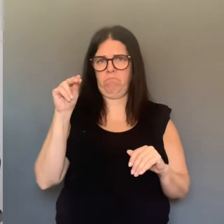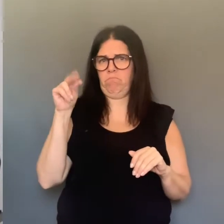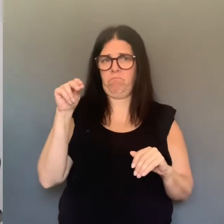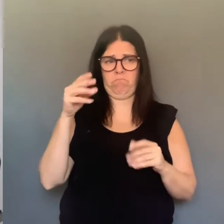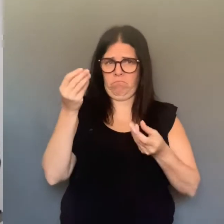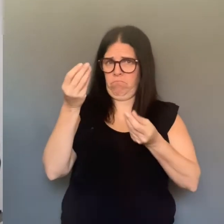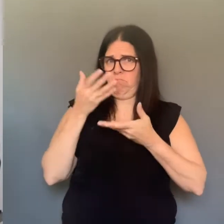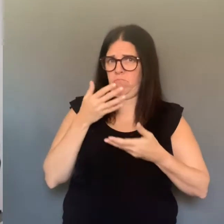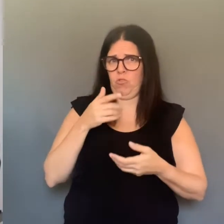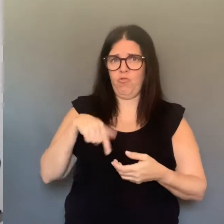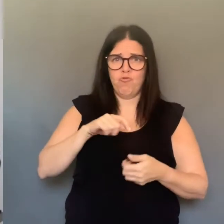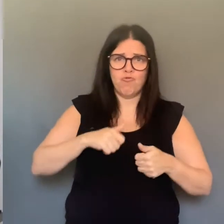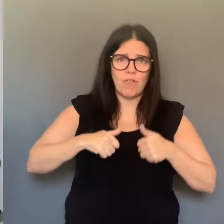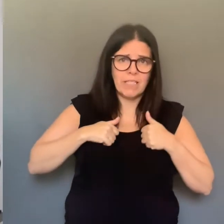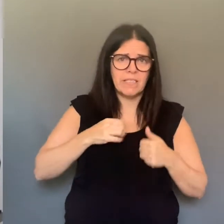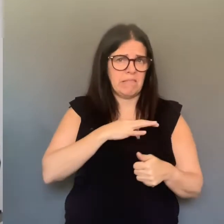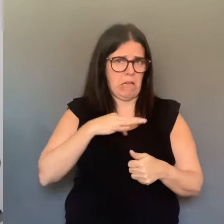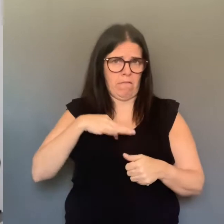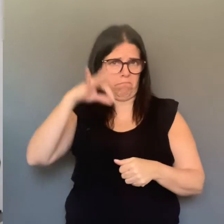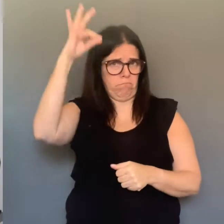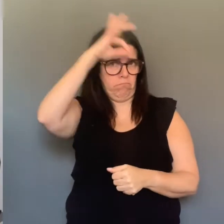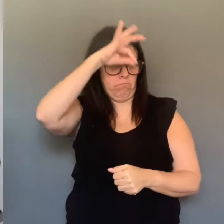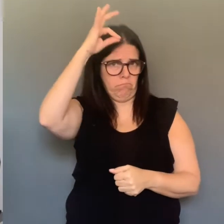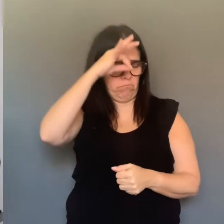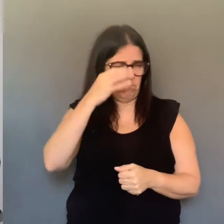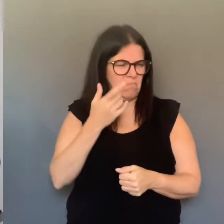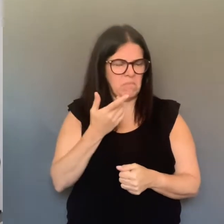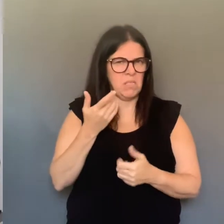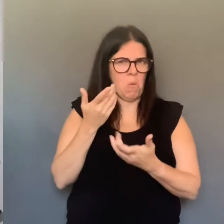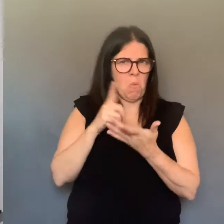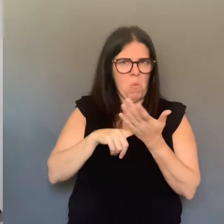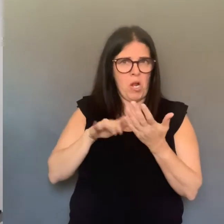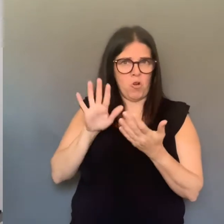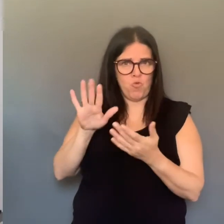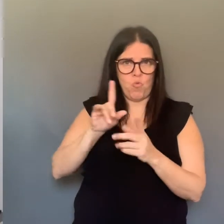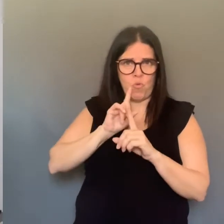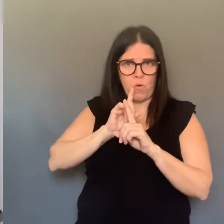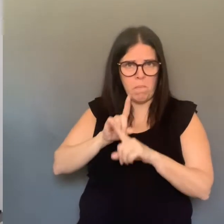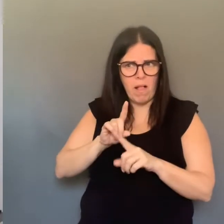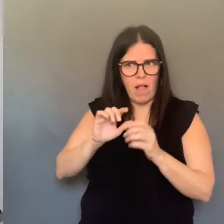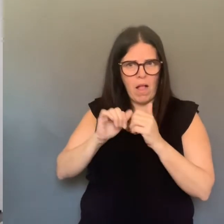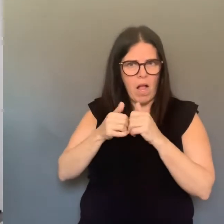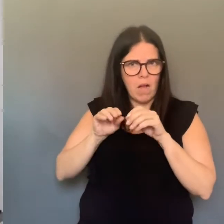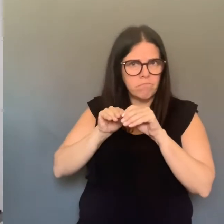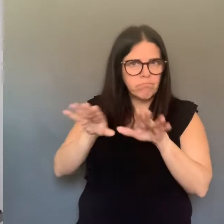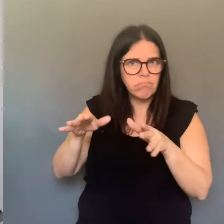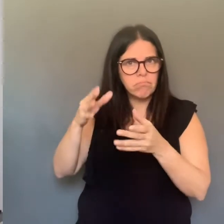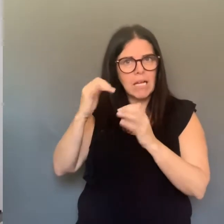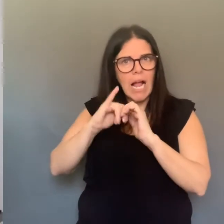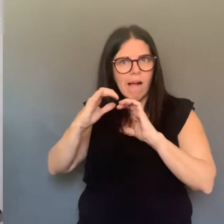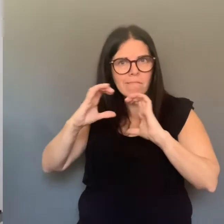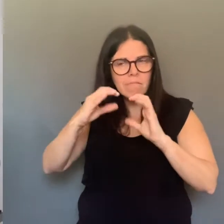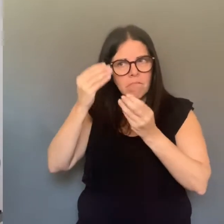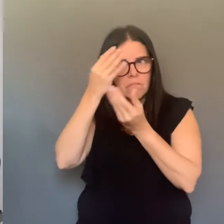this. What's being done to actually notify residents and staff in the future for outbreaks?